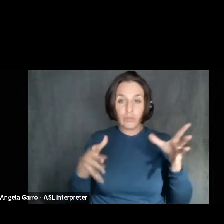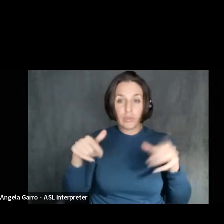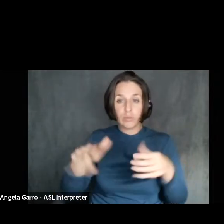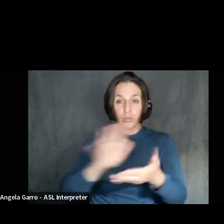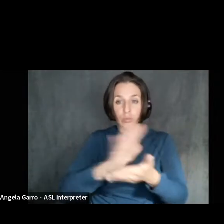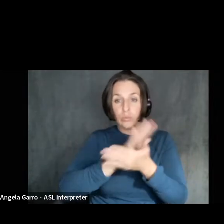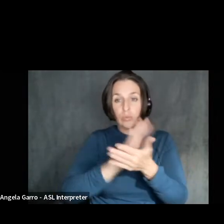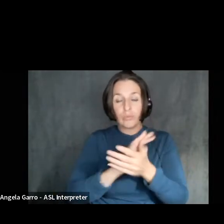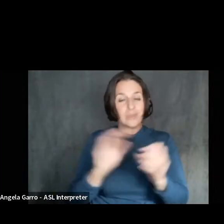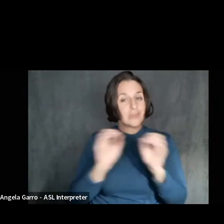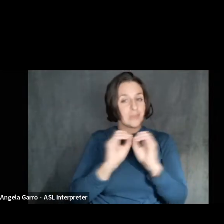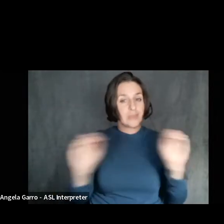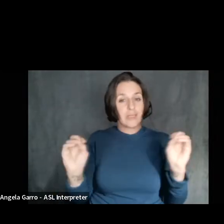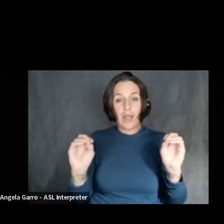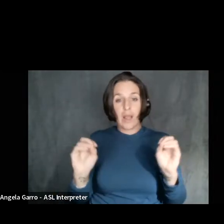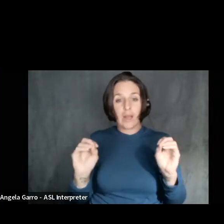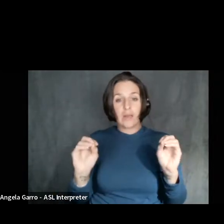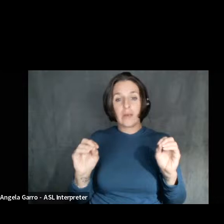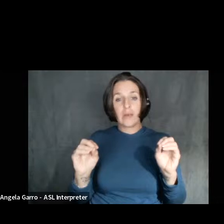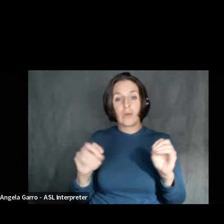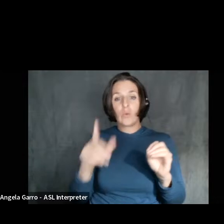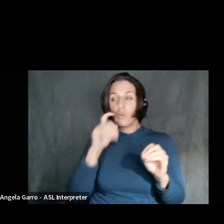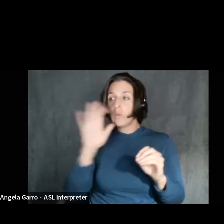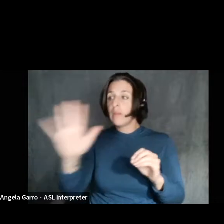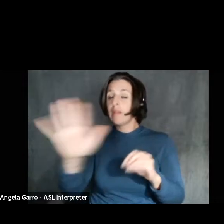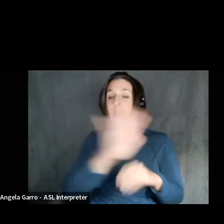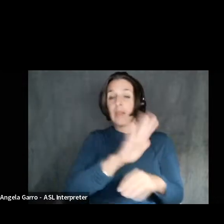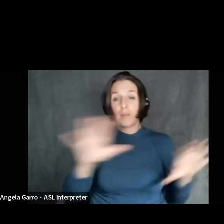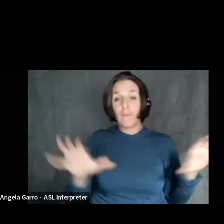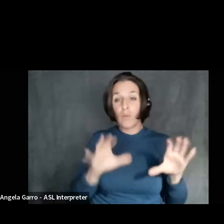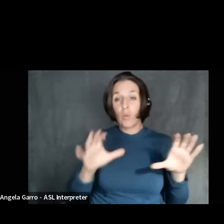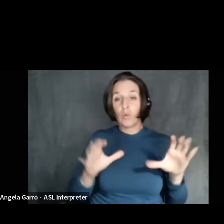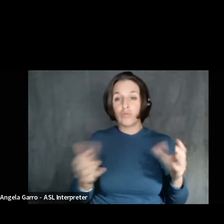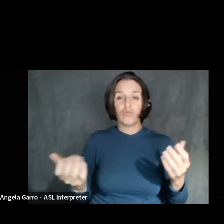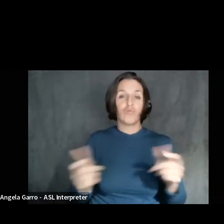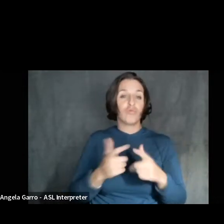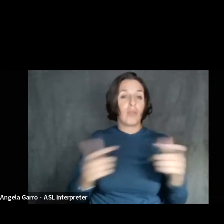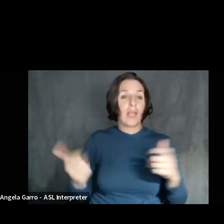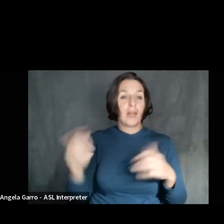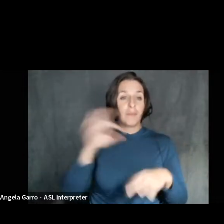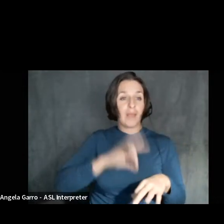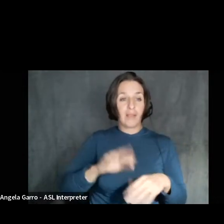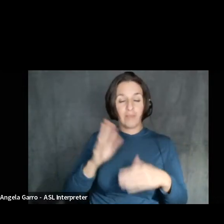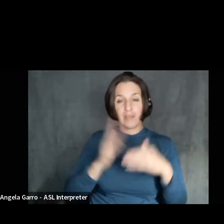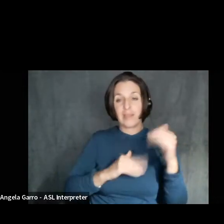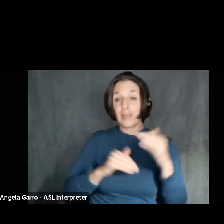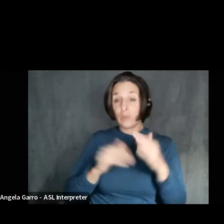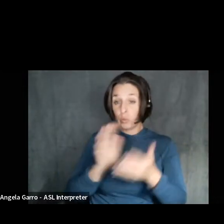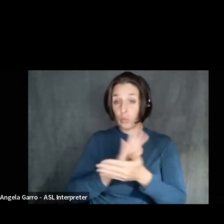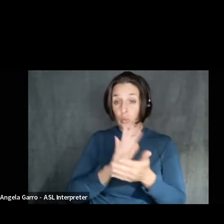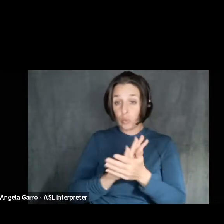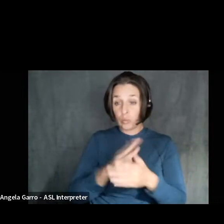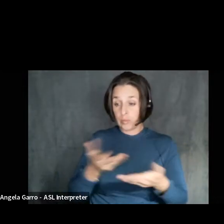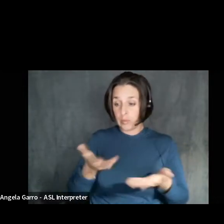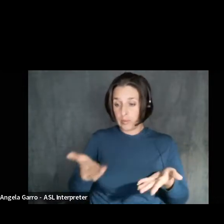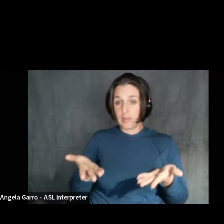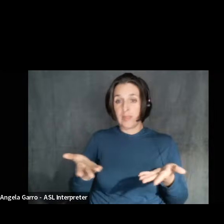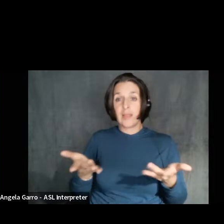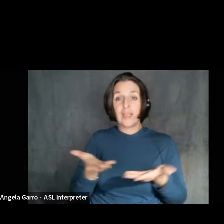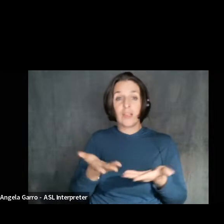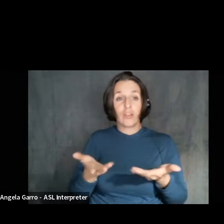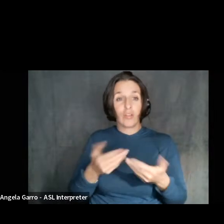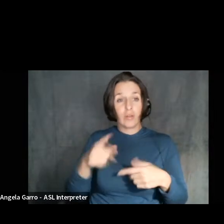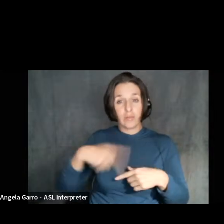there is none whose proper performance begets greater benefits for those whom the schools exist, namely the pupils, than